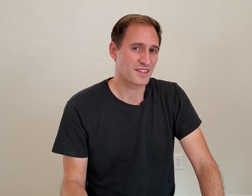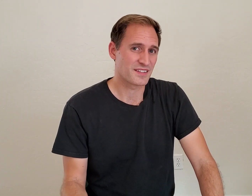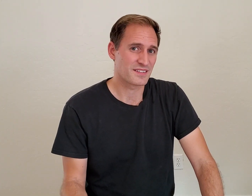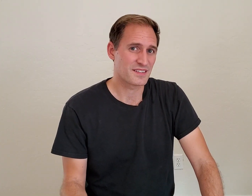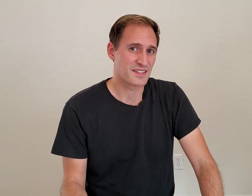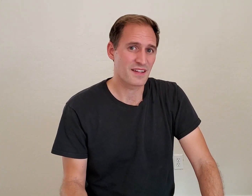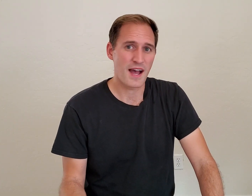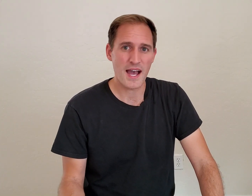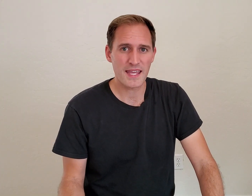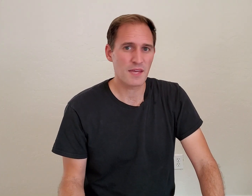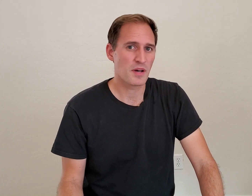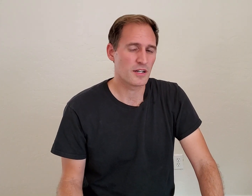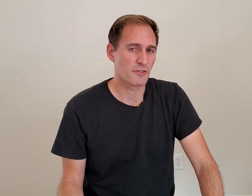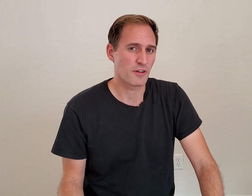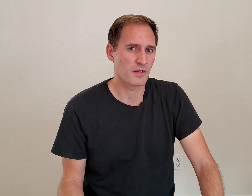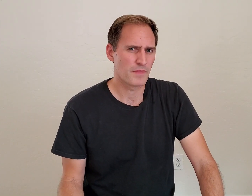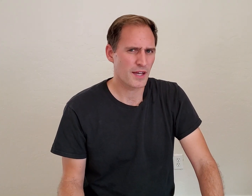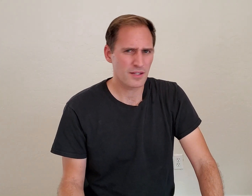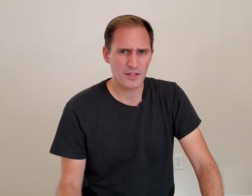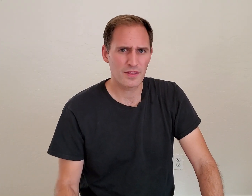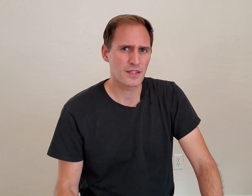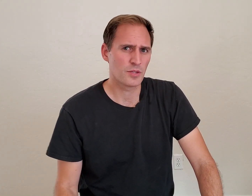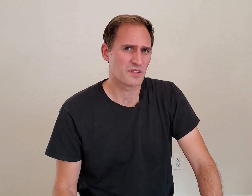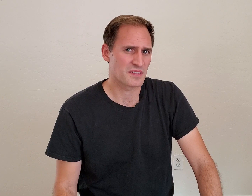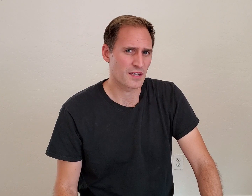sentence is, I am hungry. How do you think you would sign that?